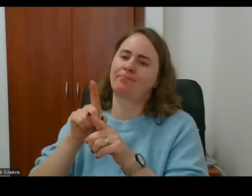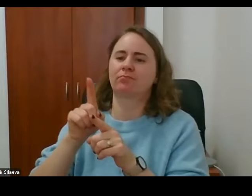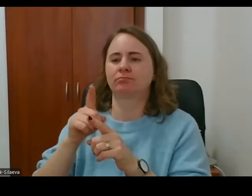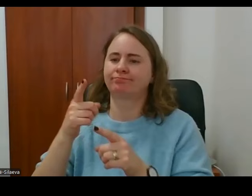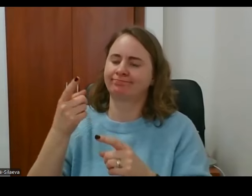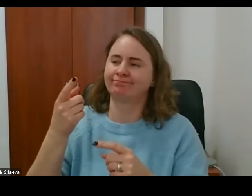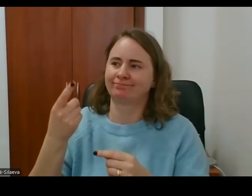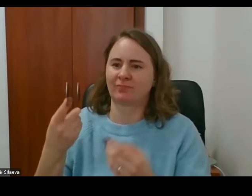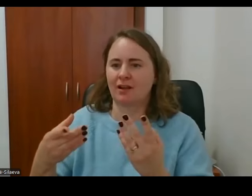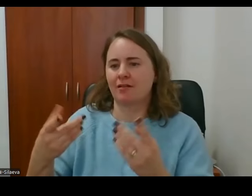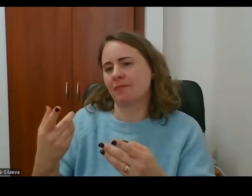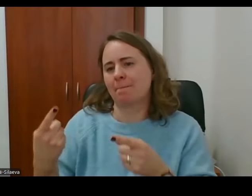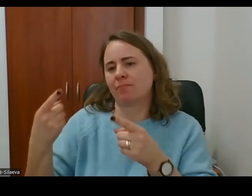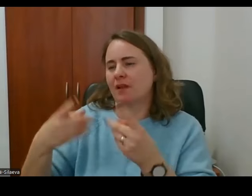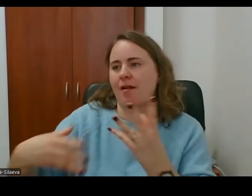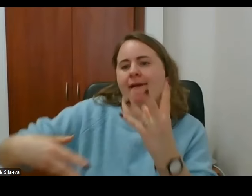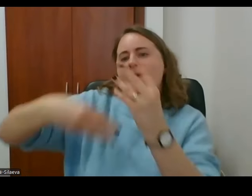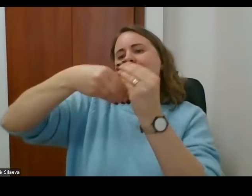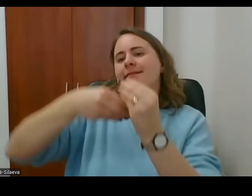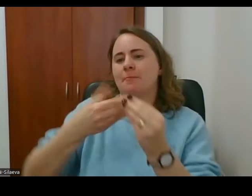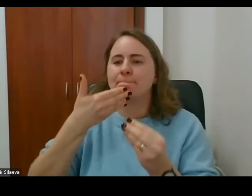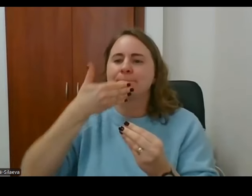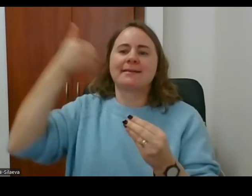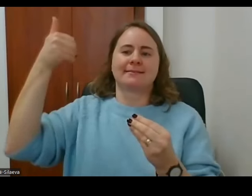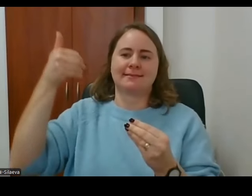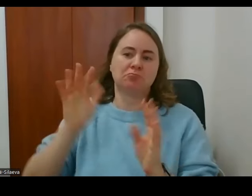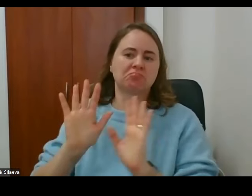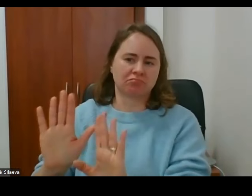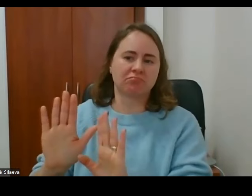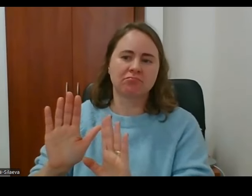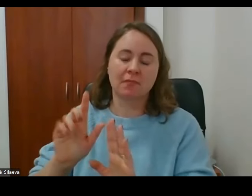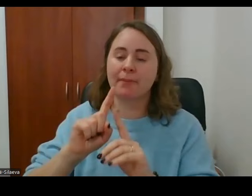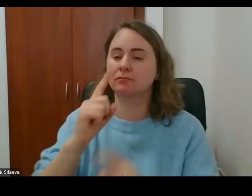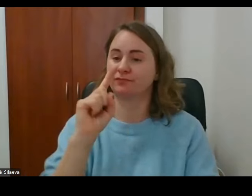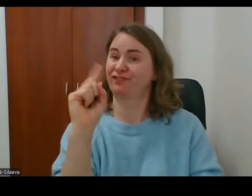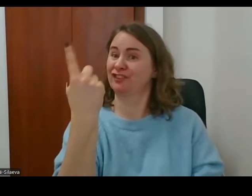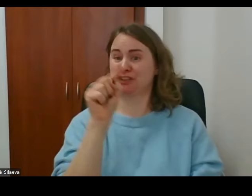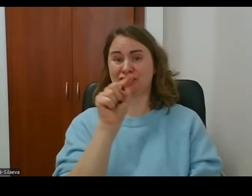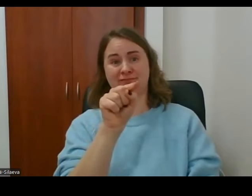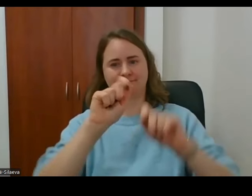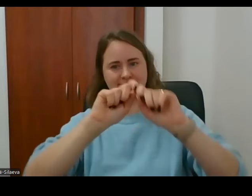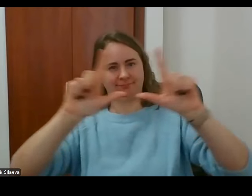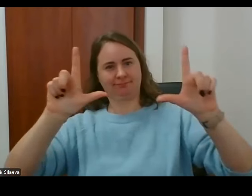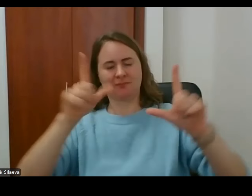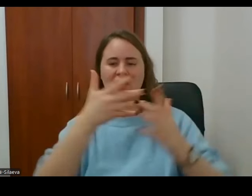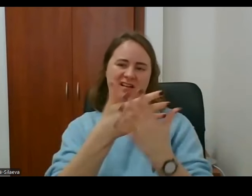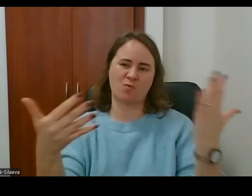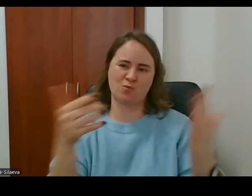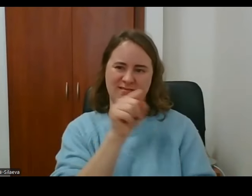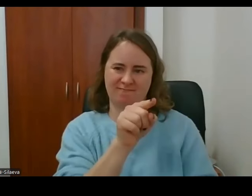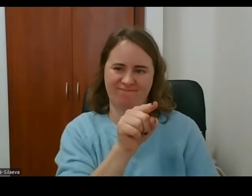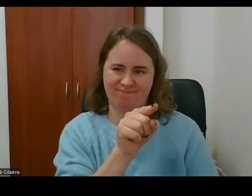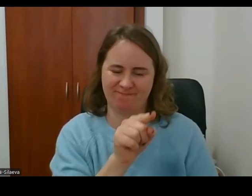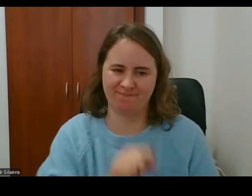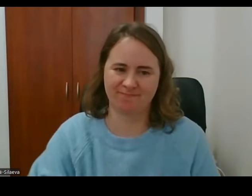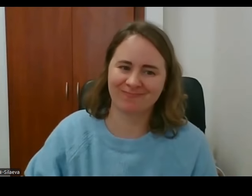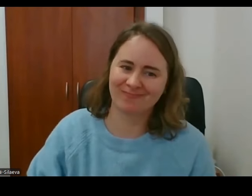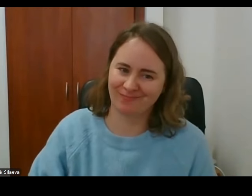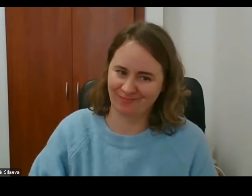No. Yes, hearing aids or cochlear implants, for example, may serve as supportive